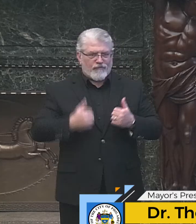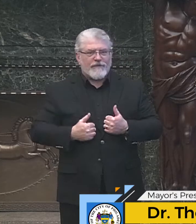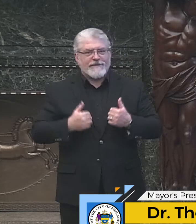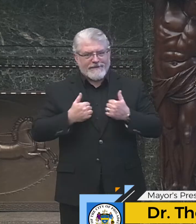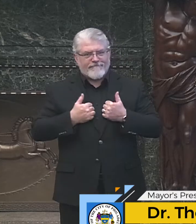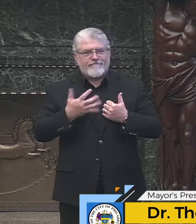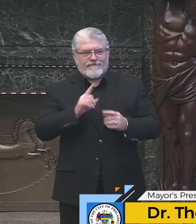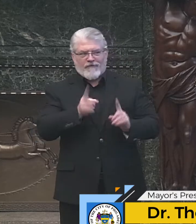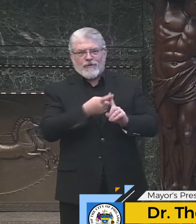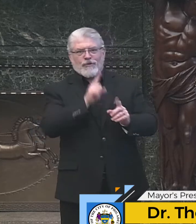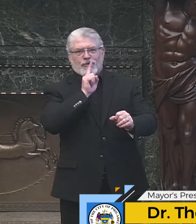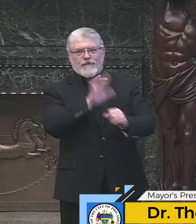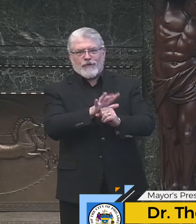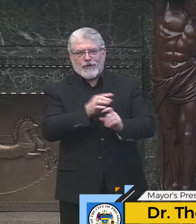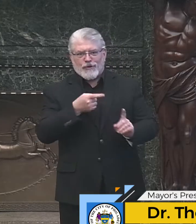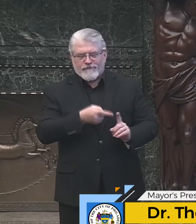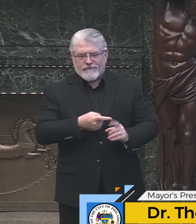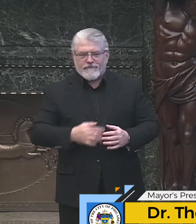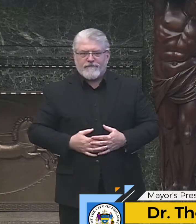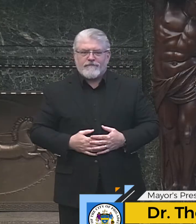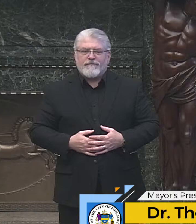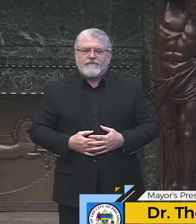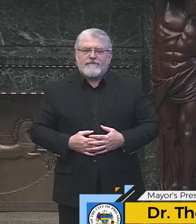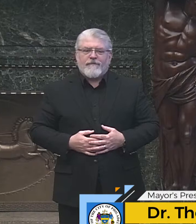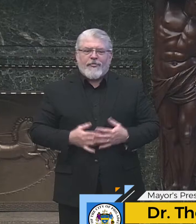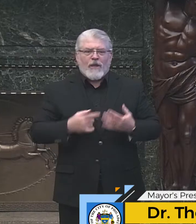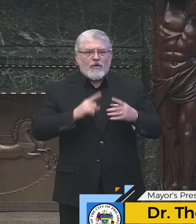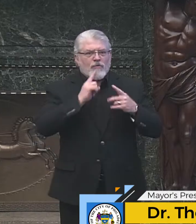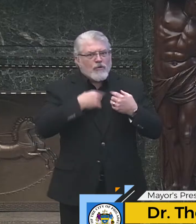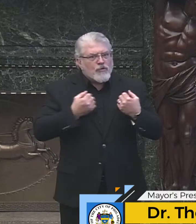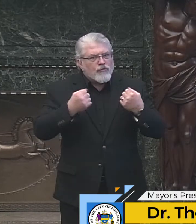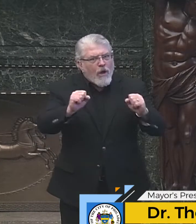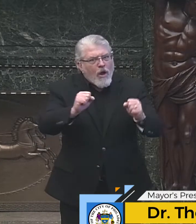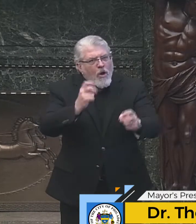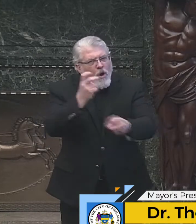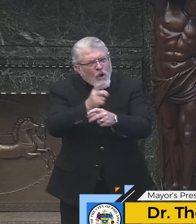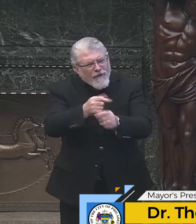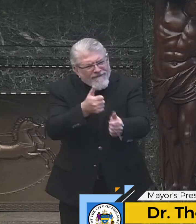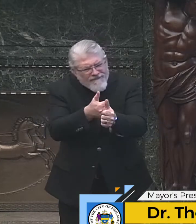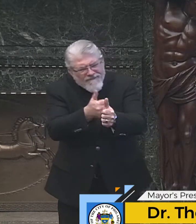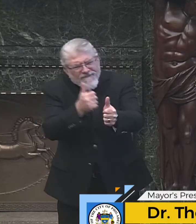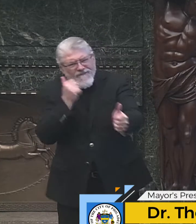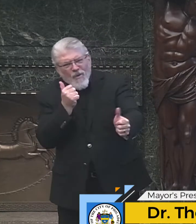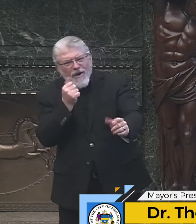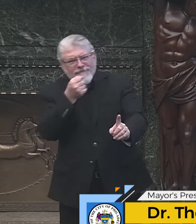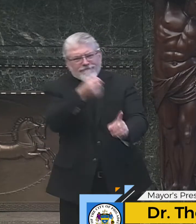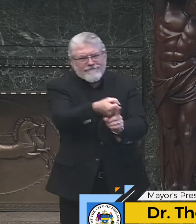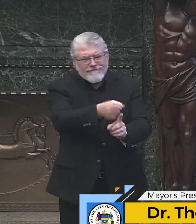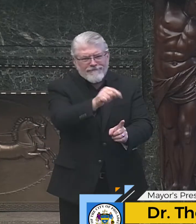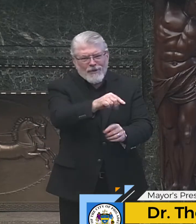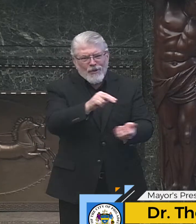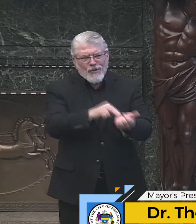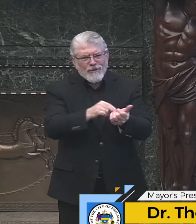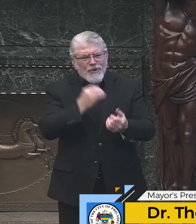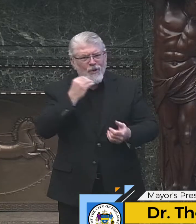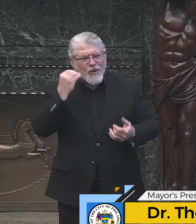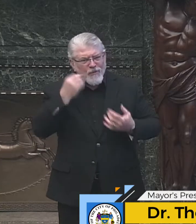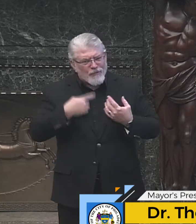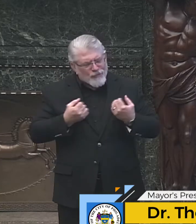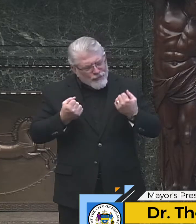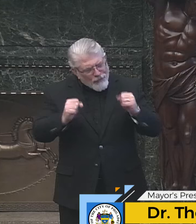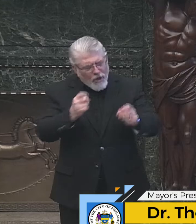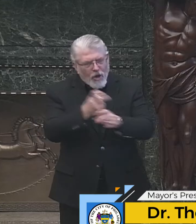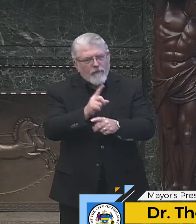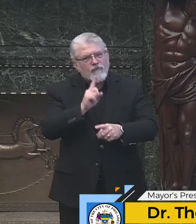that problem. We have been trying very hard to avoid this. We know that nursing home residents are particularly vulnerable, but it is difficult to prevent this infection